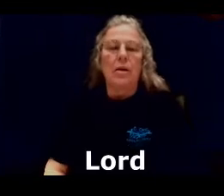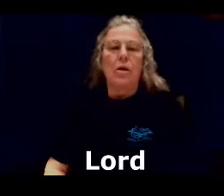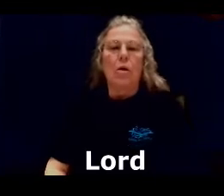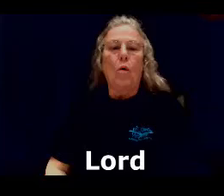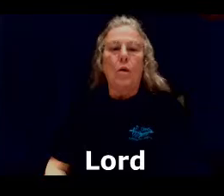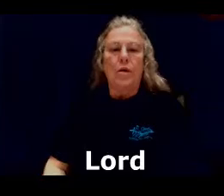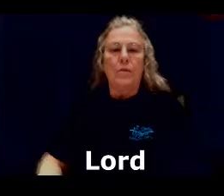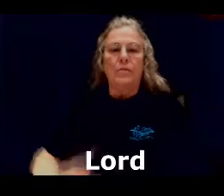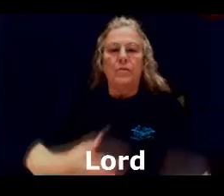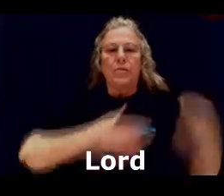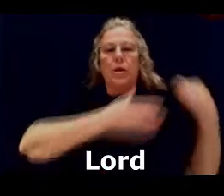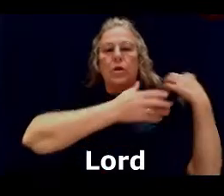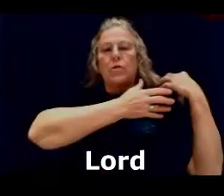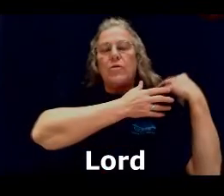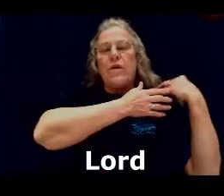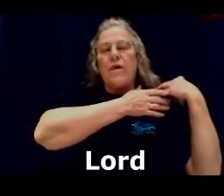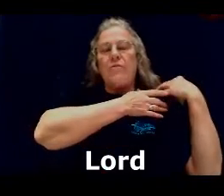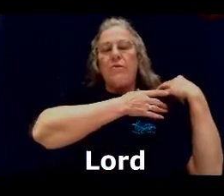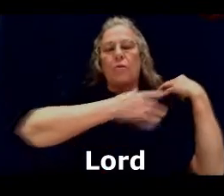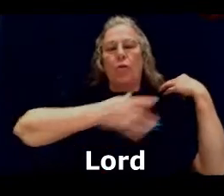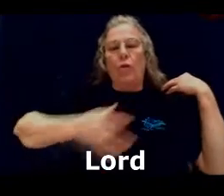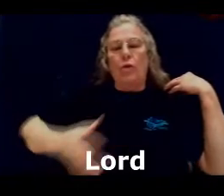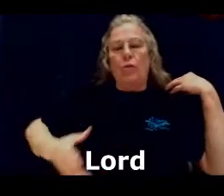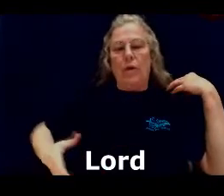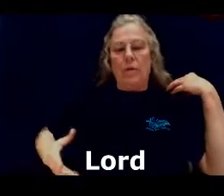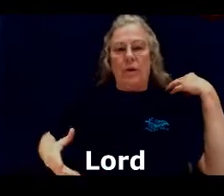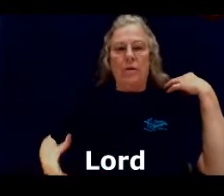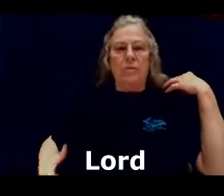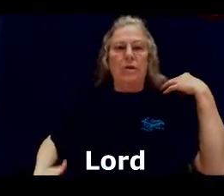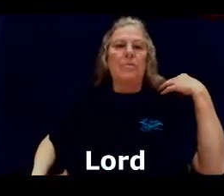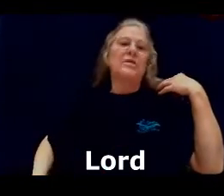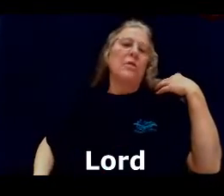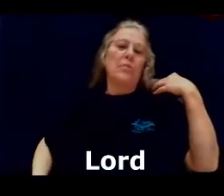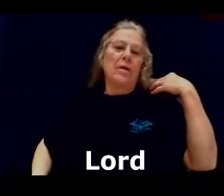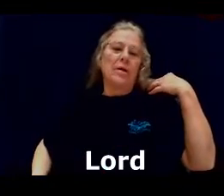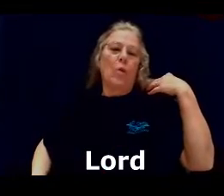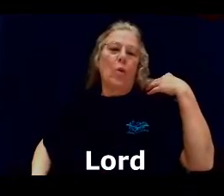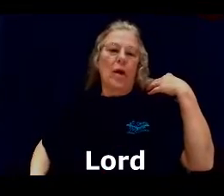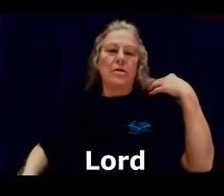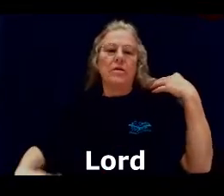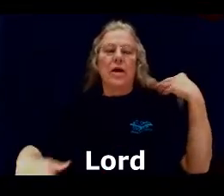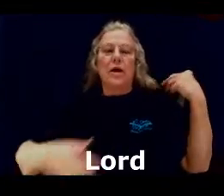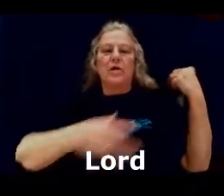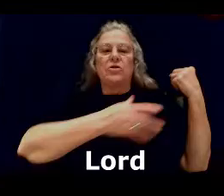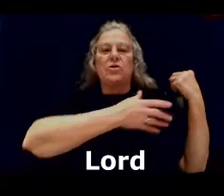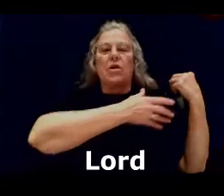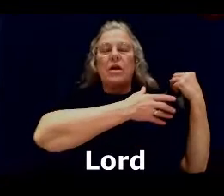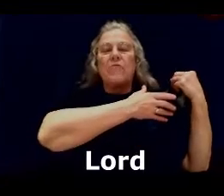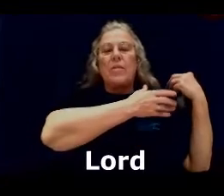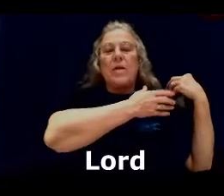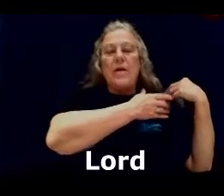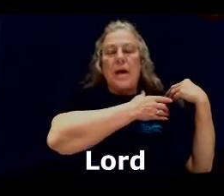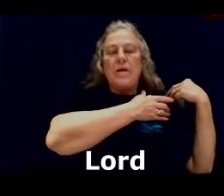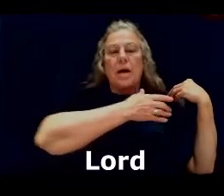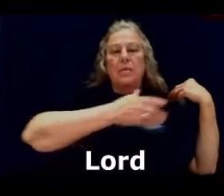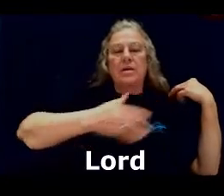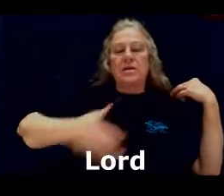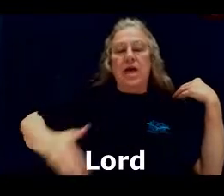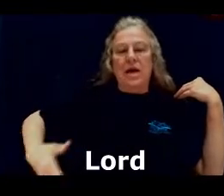Lord, you think of the royal ribbon that Miss America wears, starting from the non-dominant side